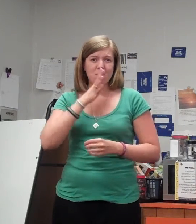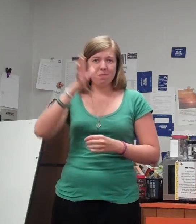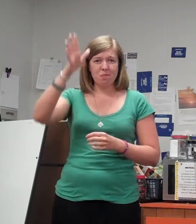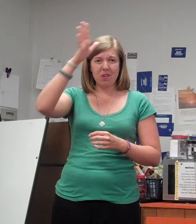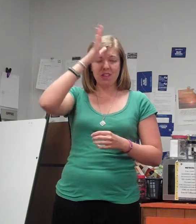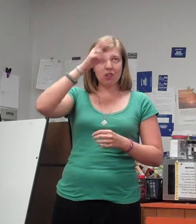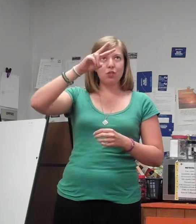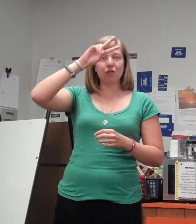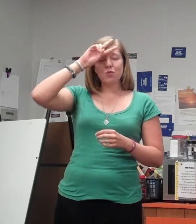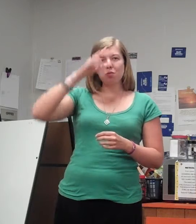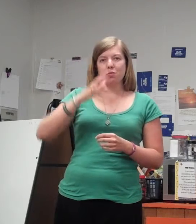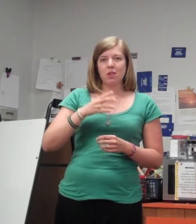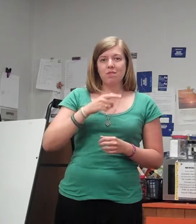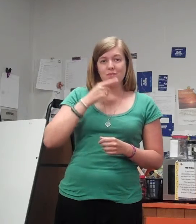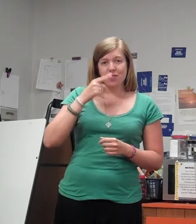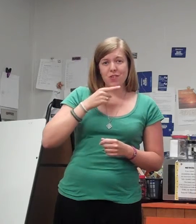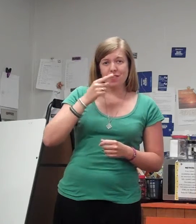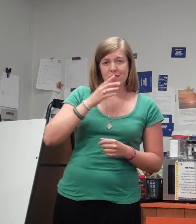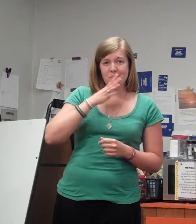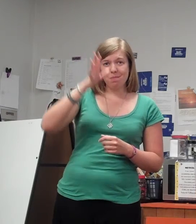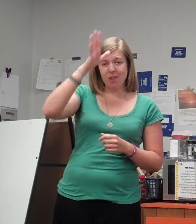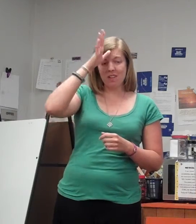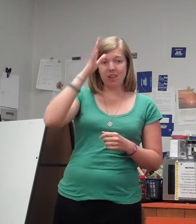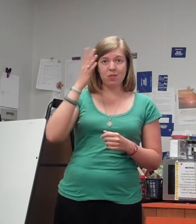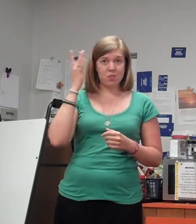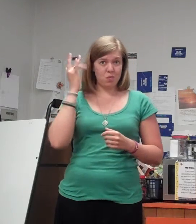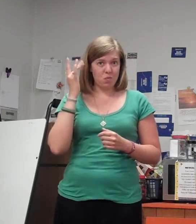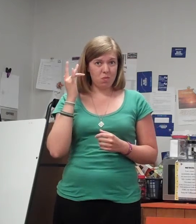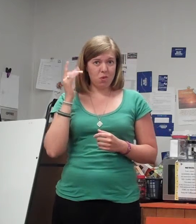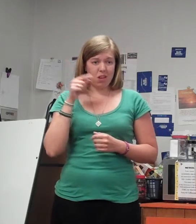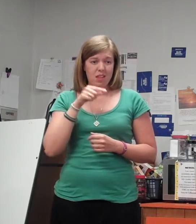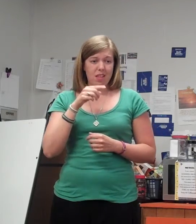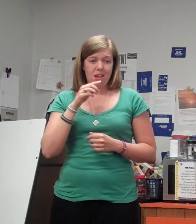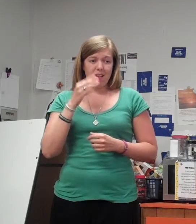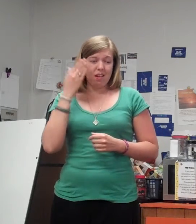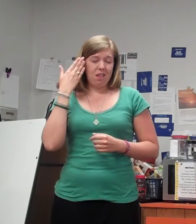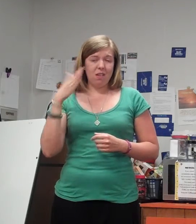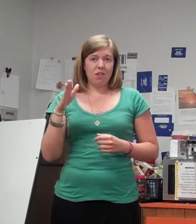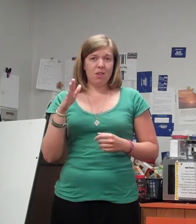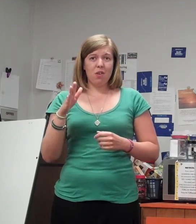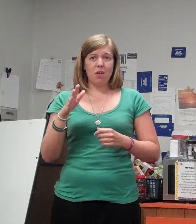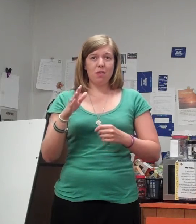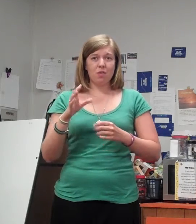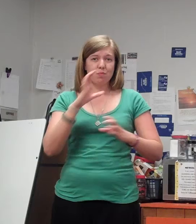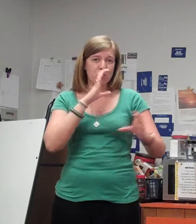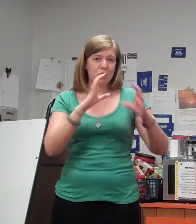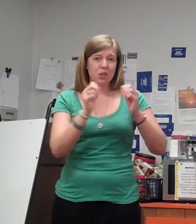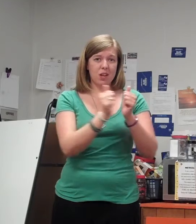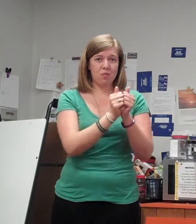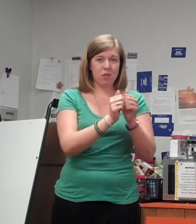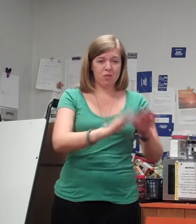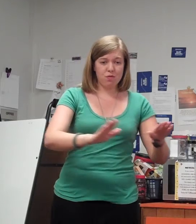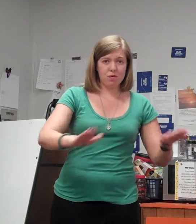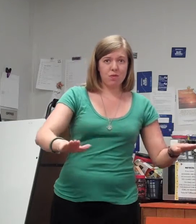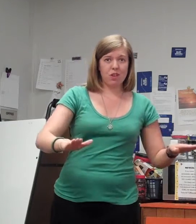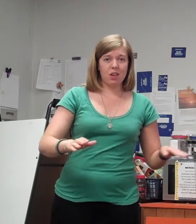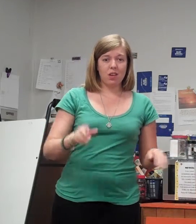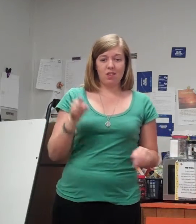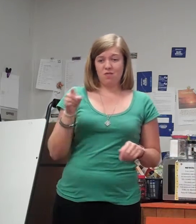hearing parents because they didn't know how to communicate with their children, and she could not understand why anybody would have a child and